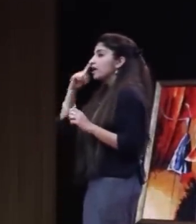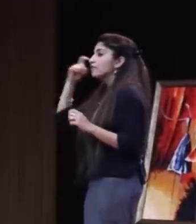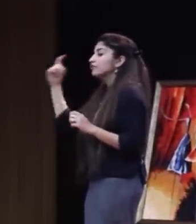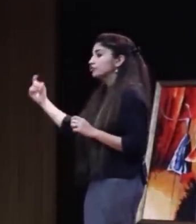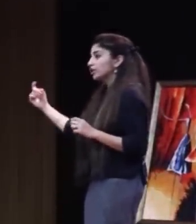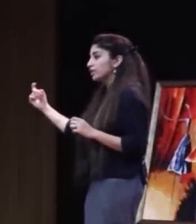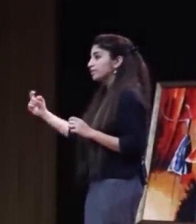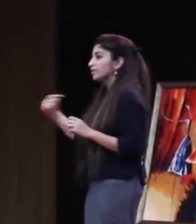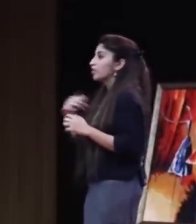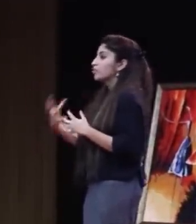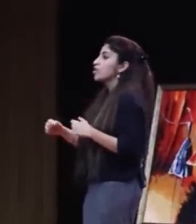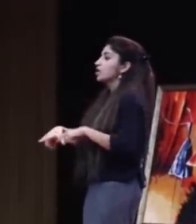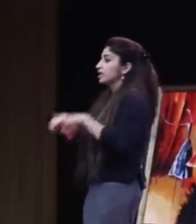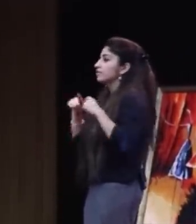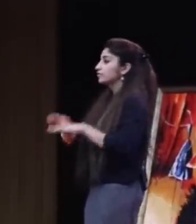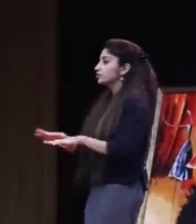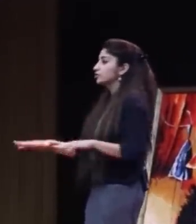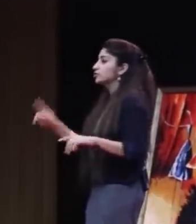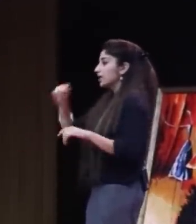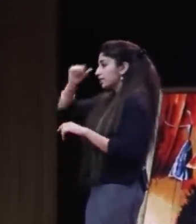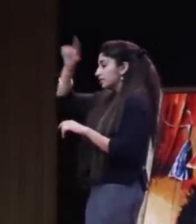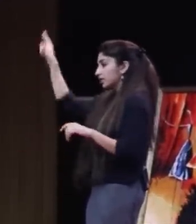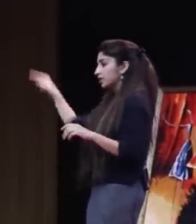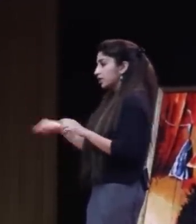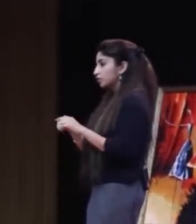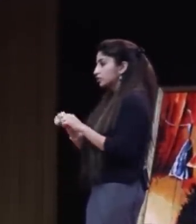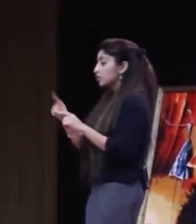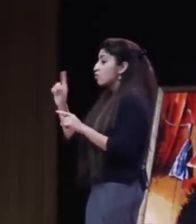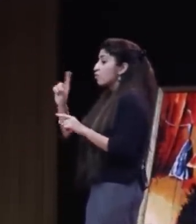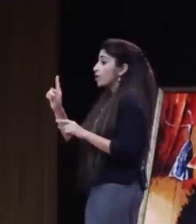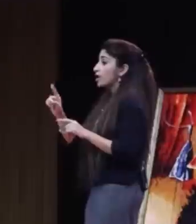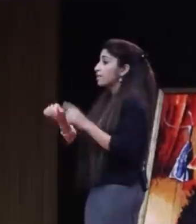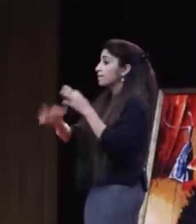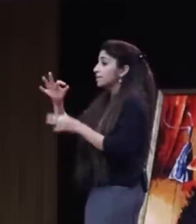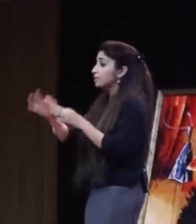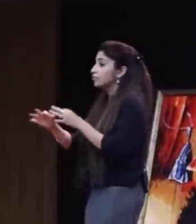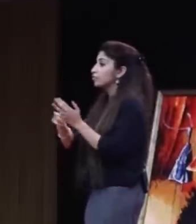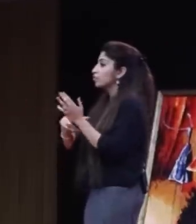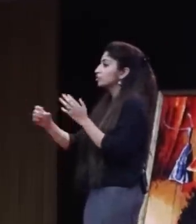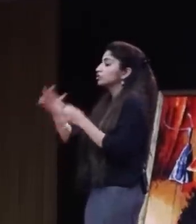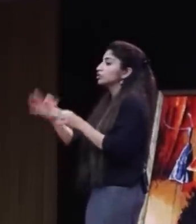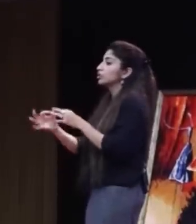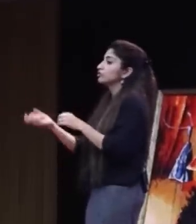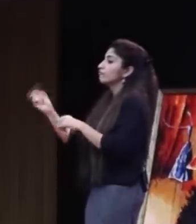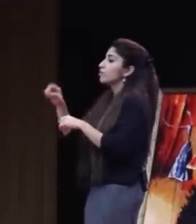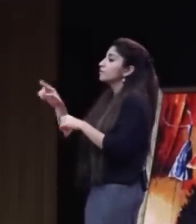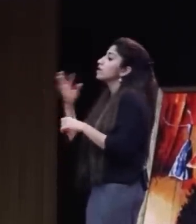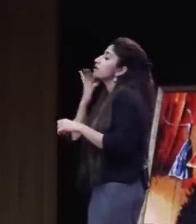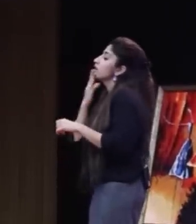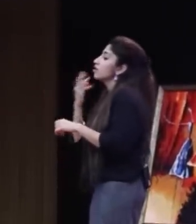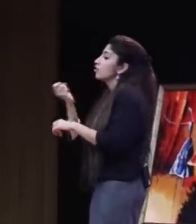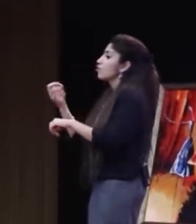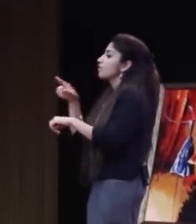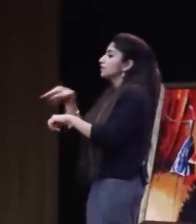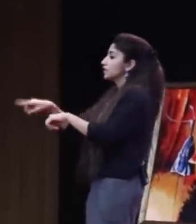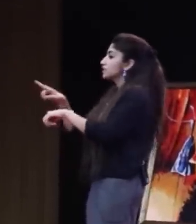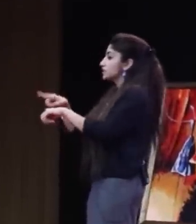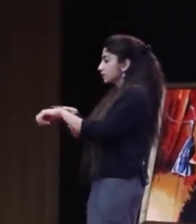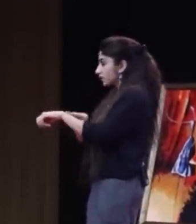have a dream that my four little children will one day live in a nation where they will not be judged